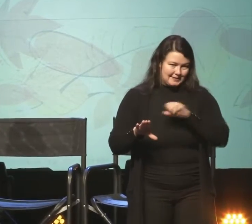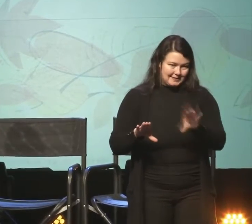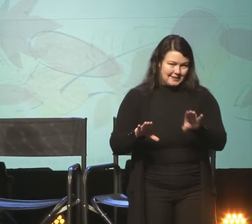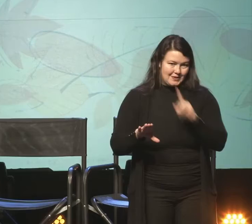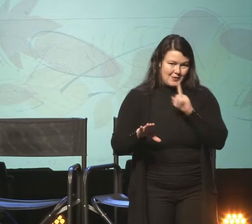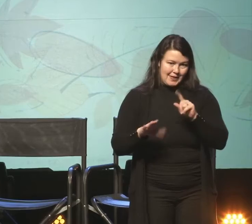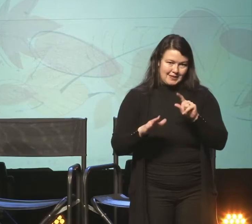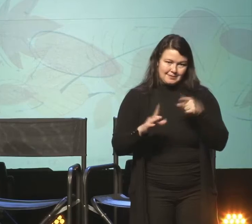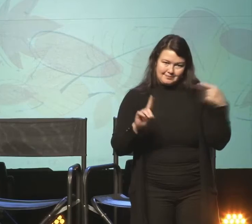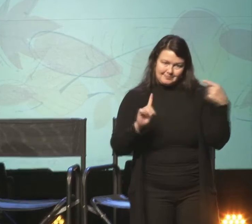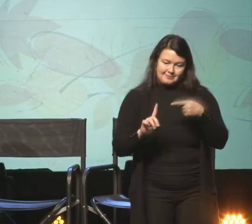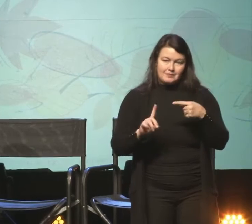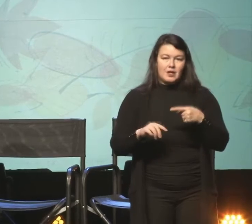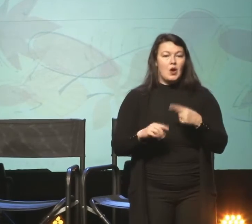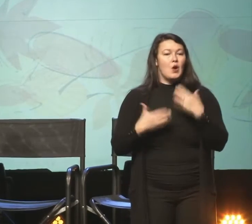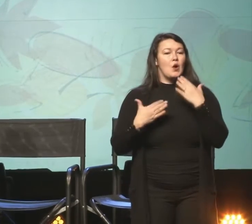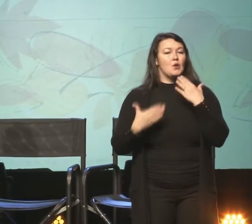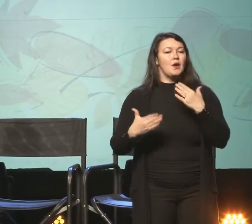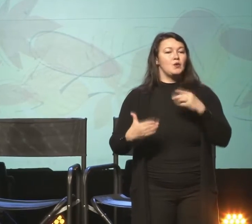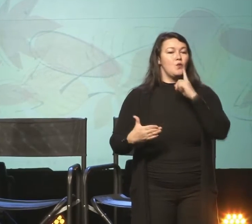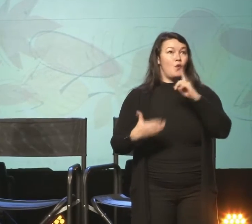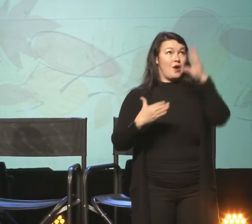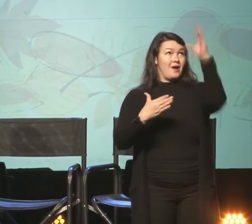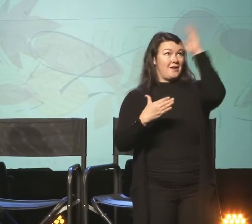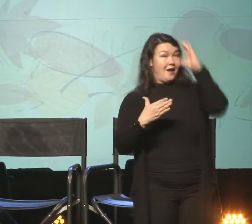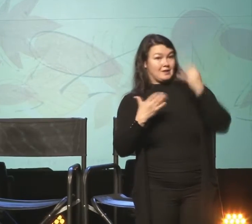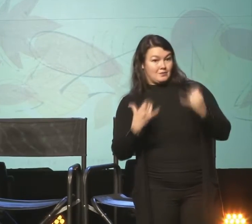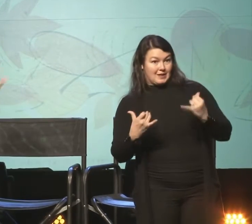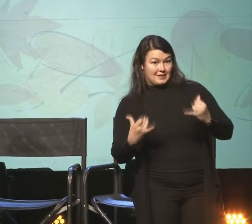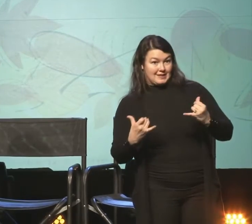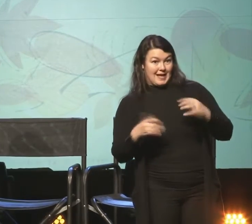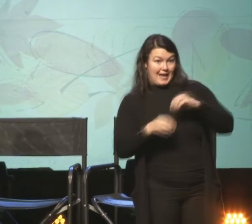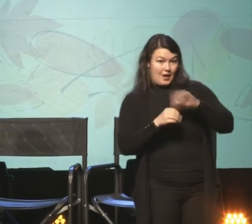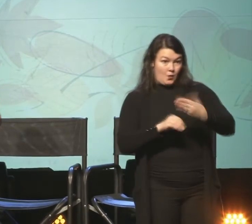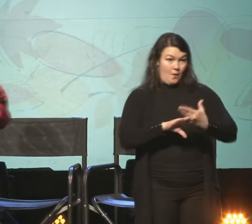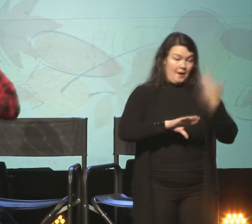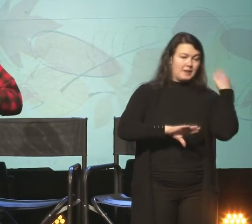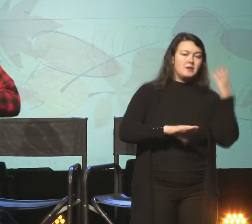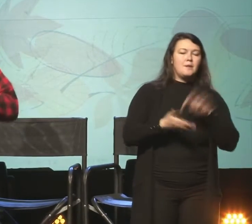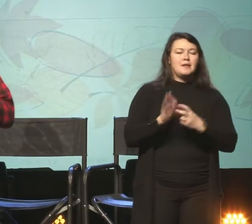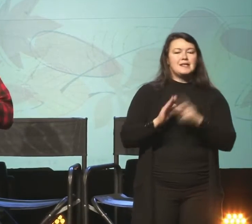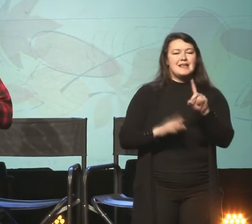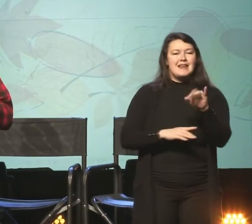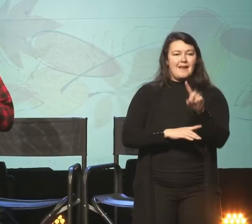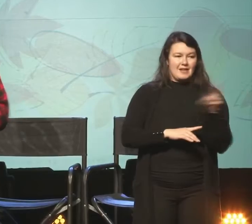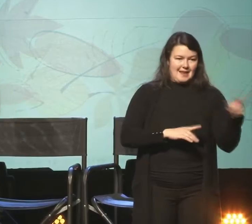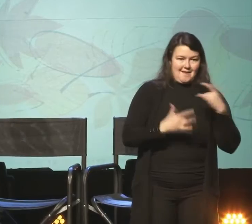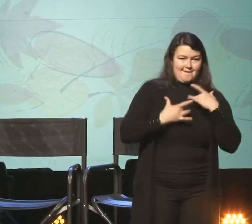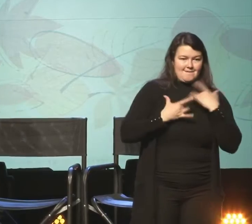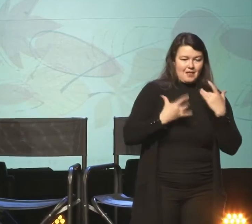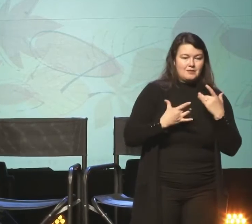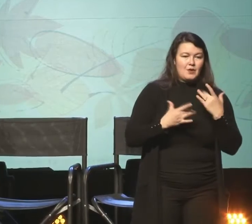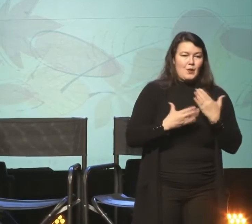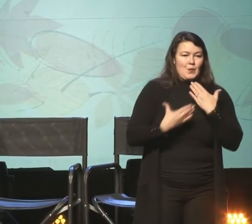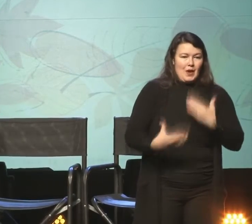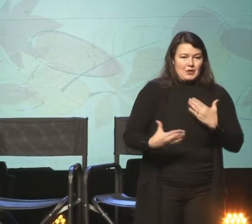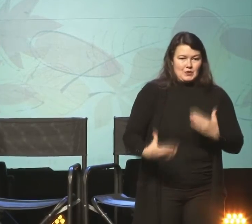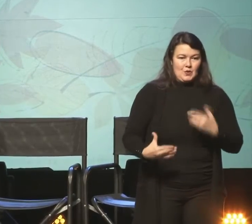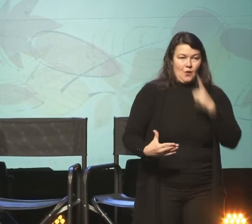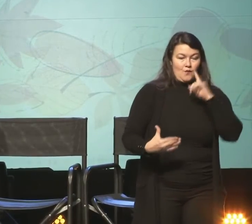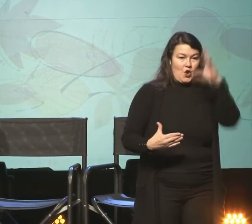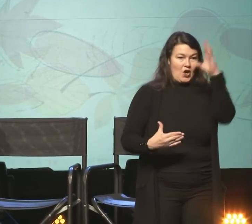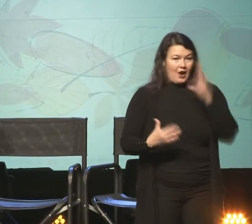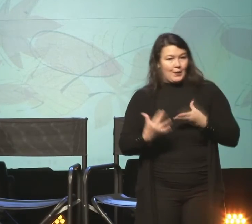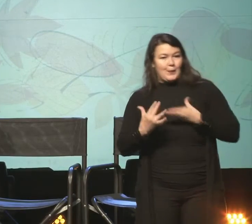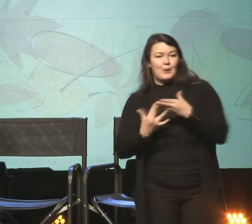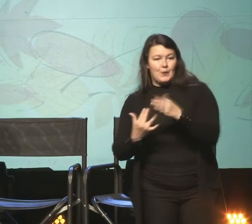it. Gratitude for God's presence in your past. So David felt gratitude for God's presence through